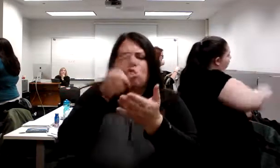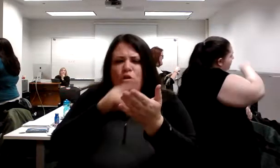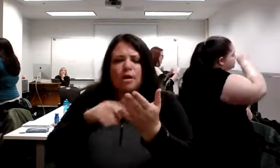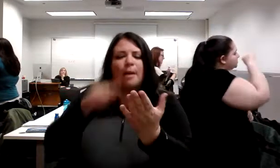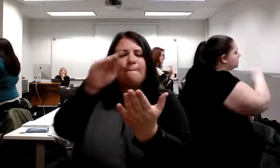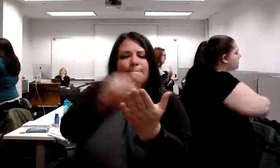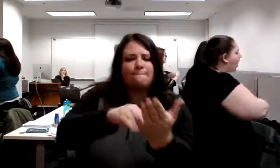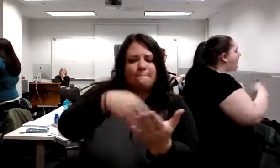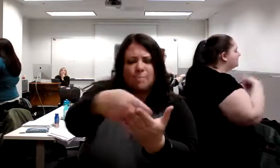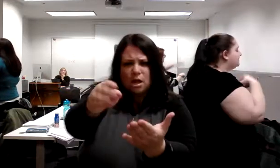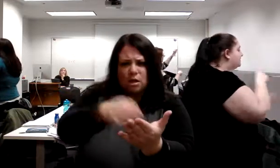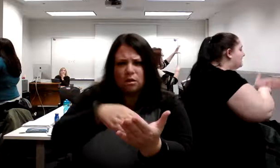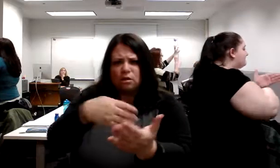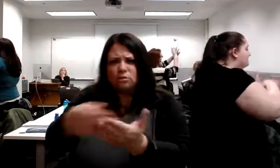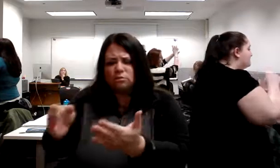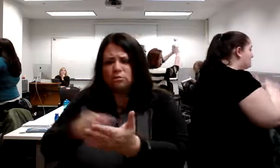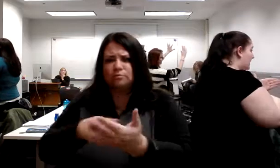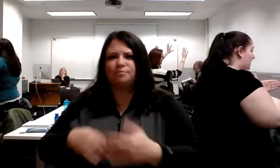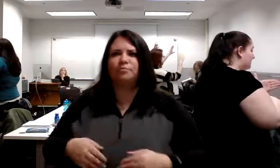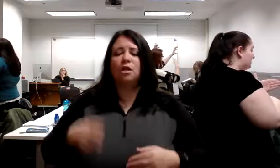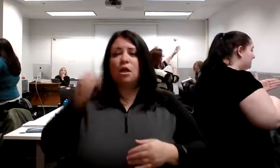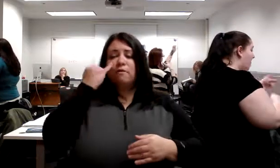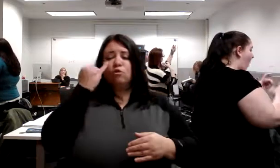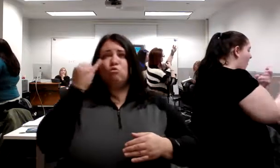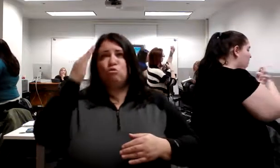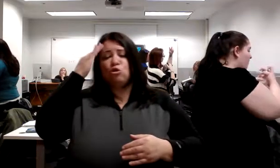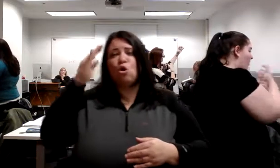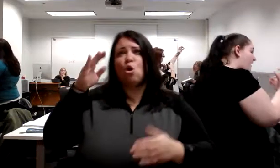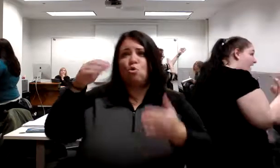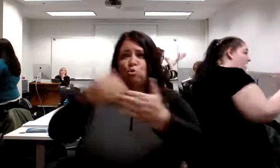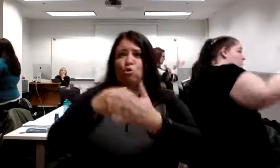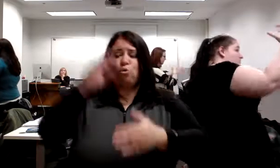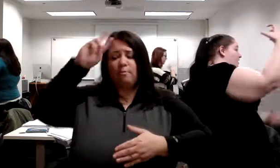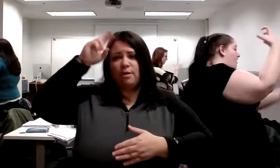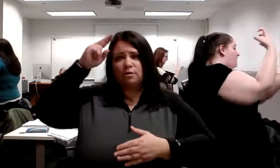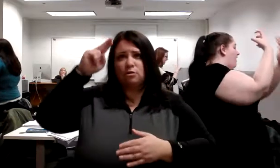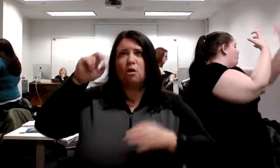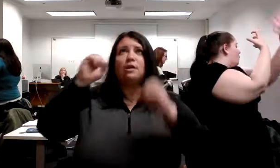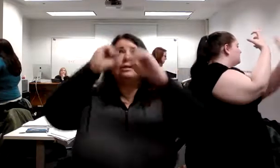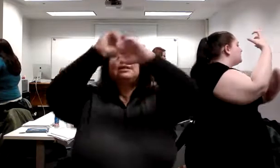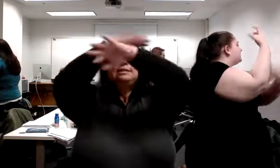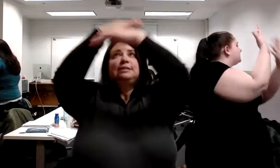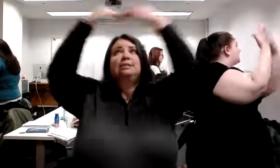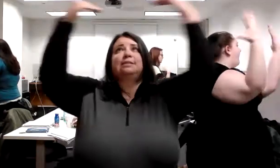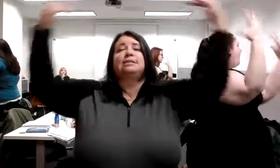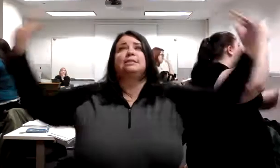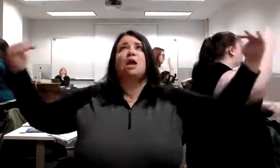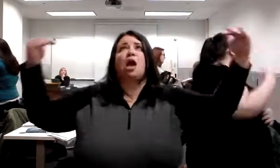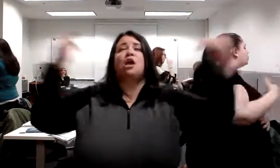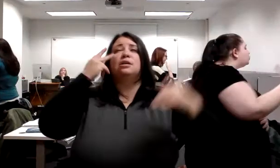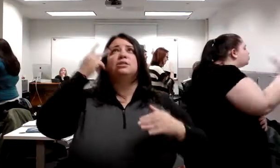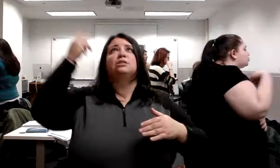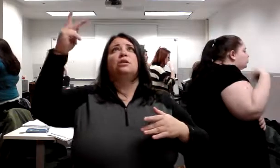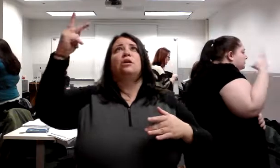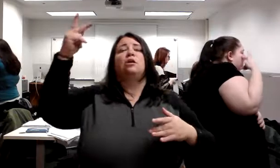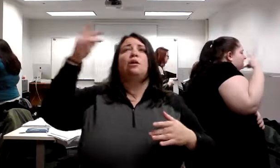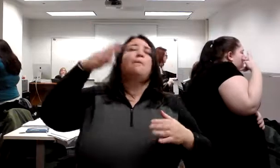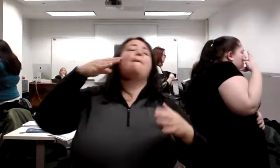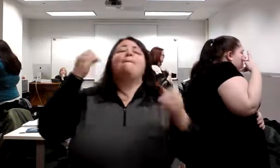to New Mexico, the sky is bright blue every single day. Beautiful. And so she would look at the holes in the bones and she would make the